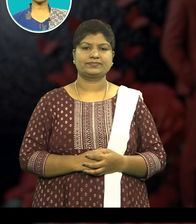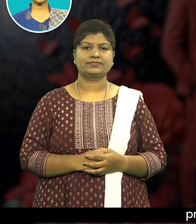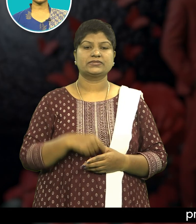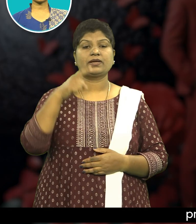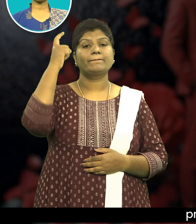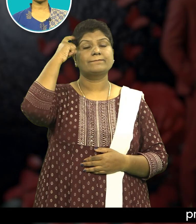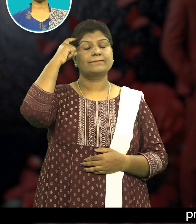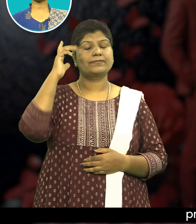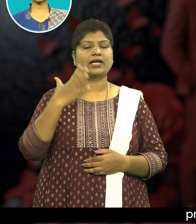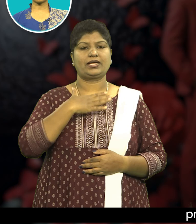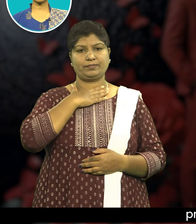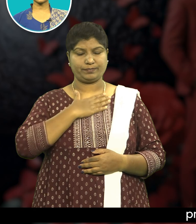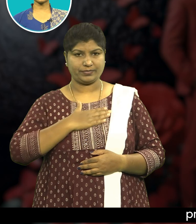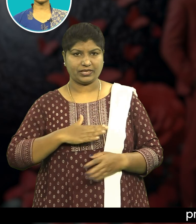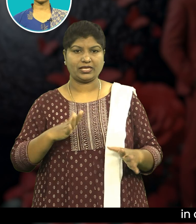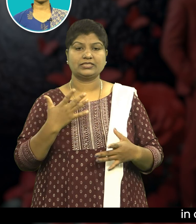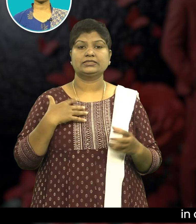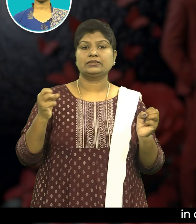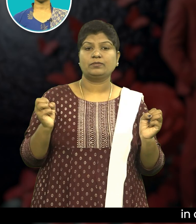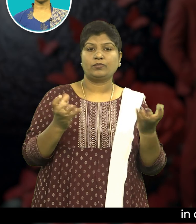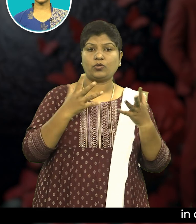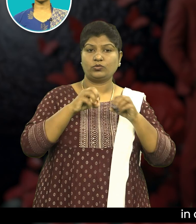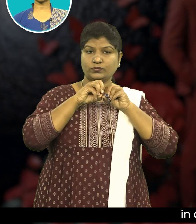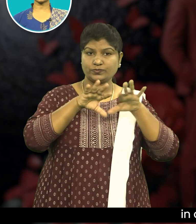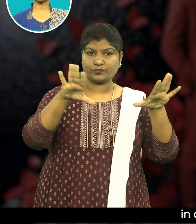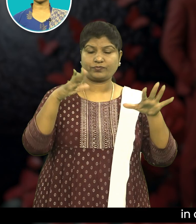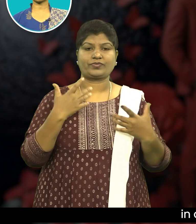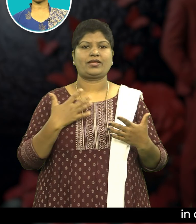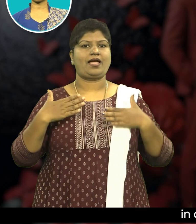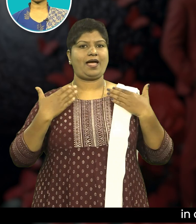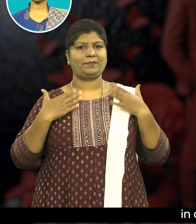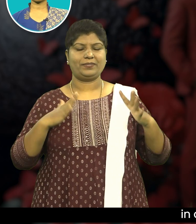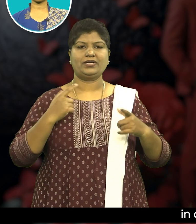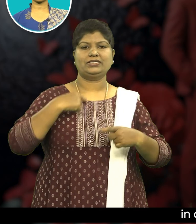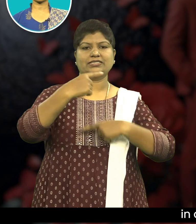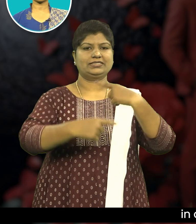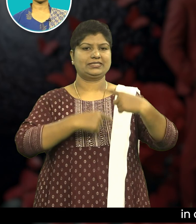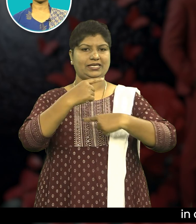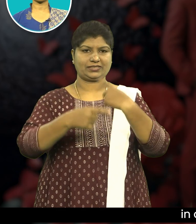Mental peace promotes happiness in day-to-day existence.